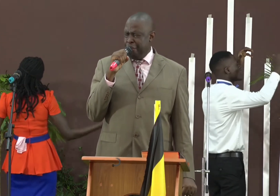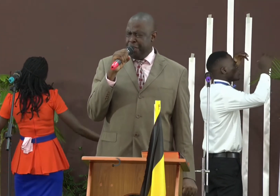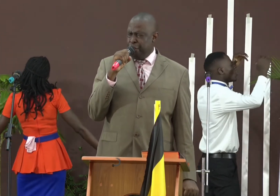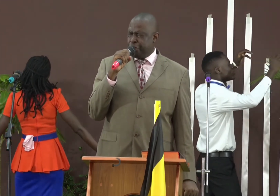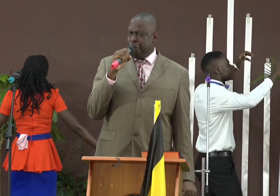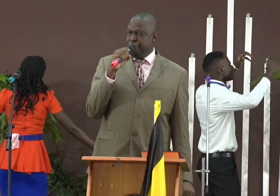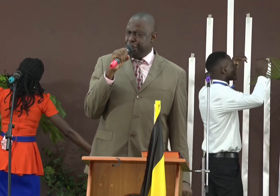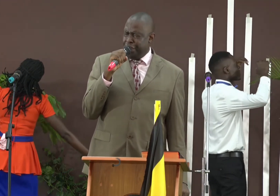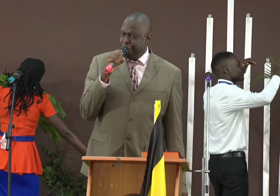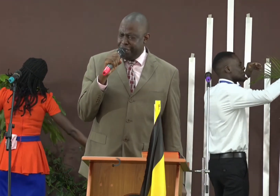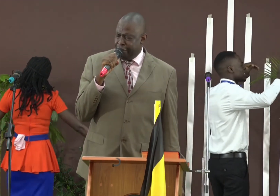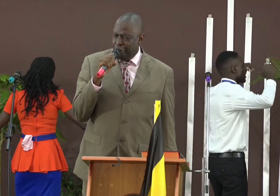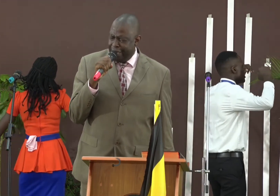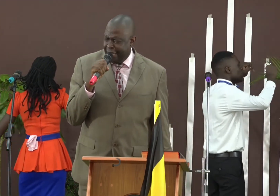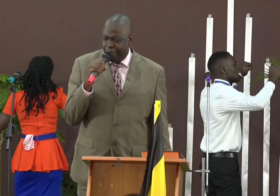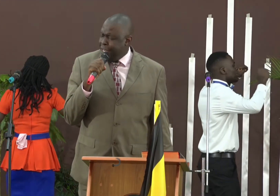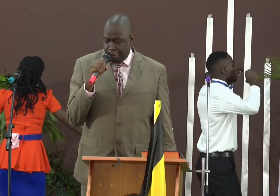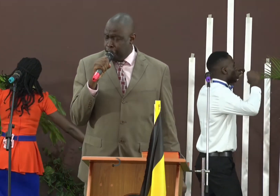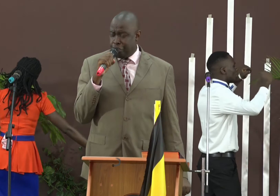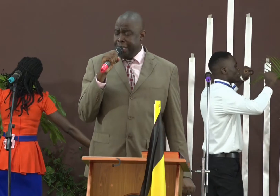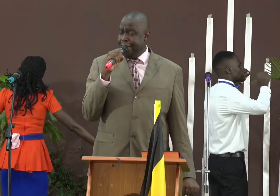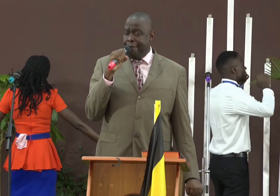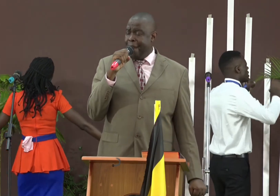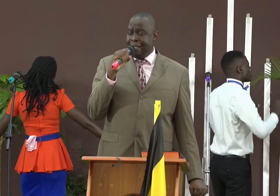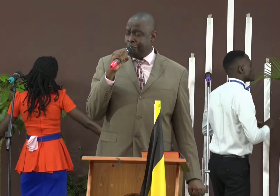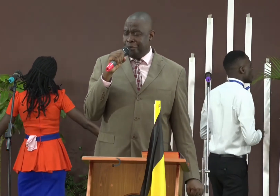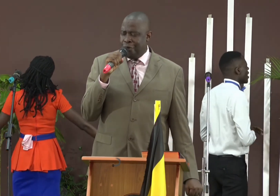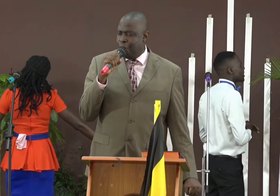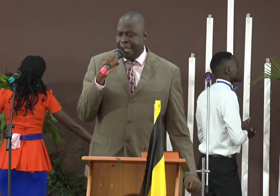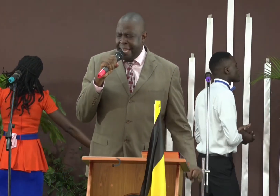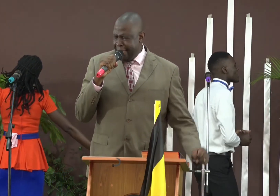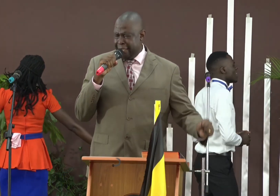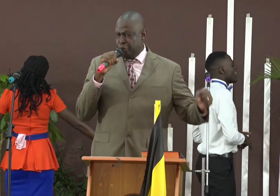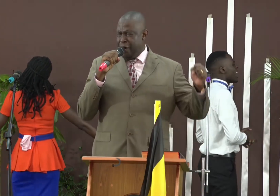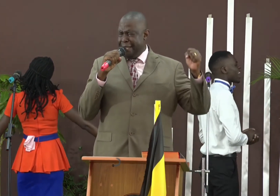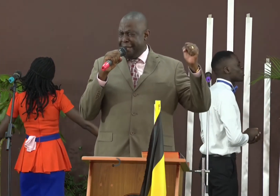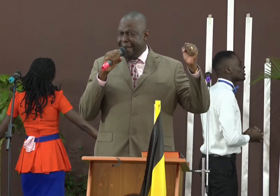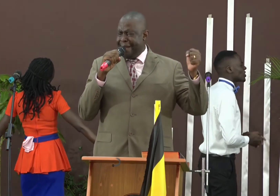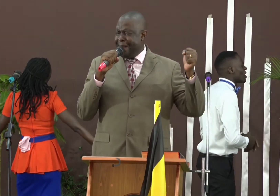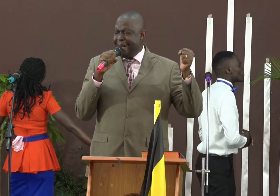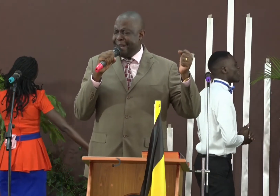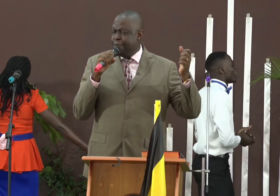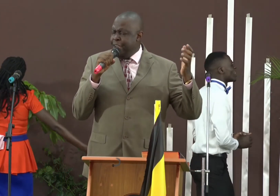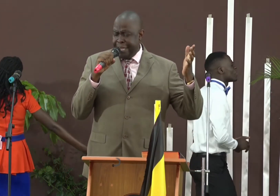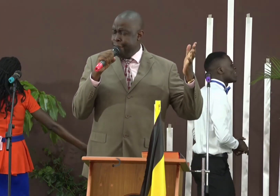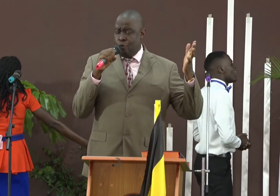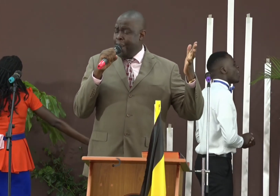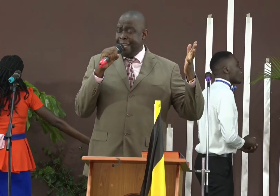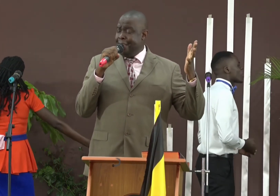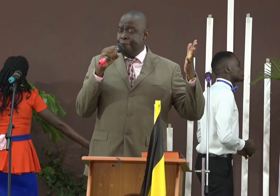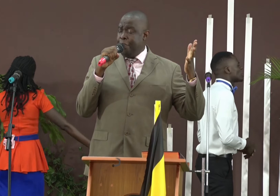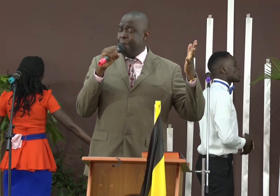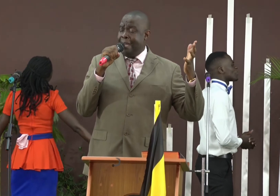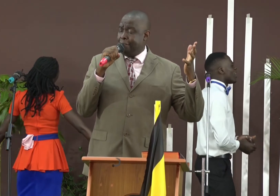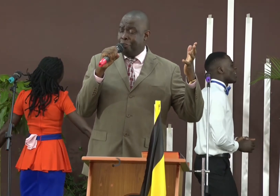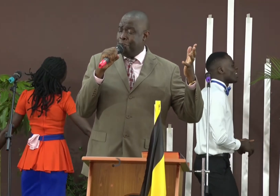Na yoye musomo tindo jetule Tose na masogo Natuwa nirira